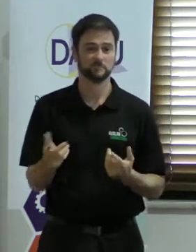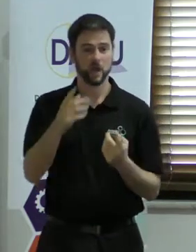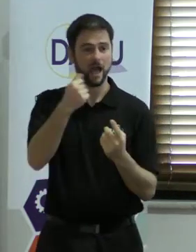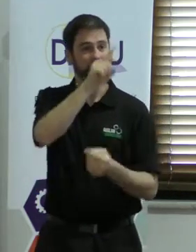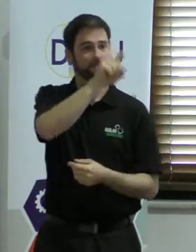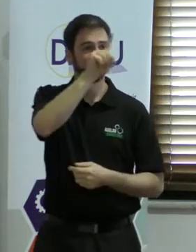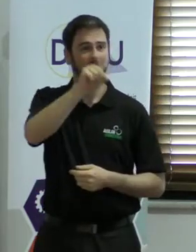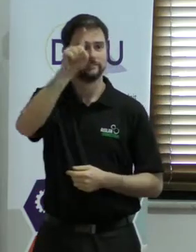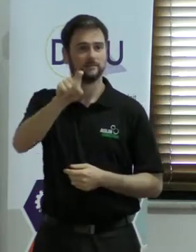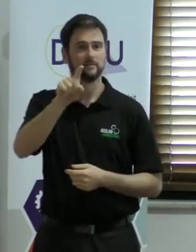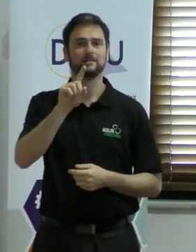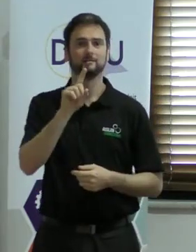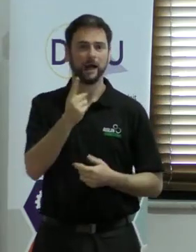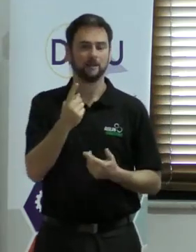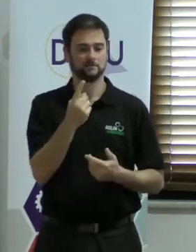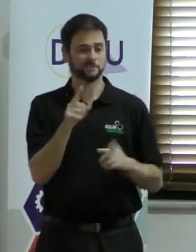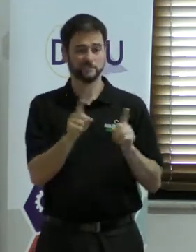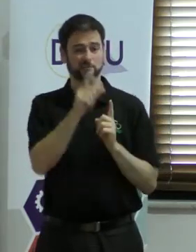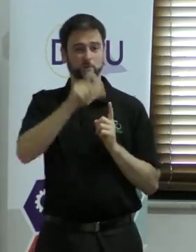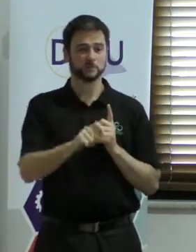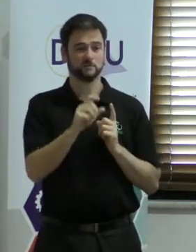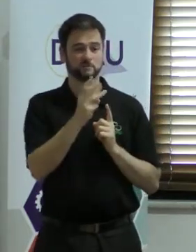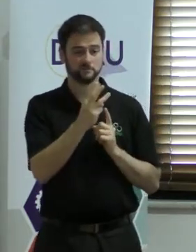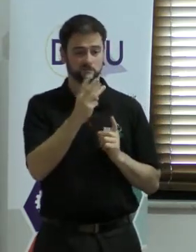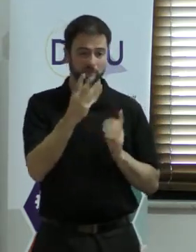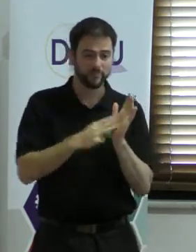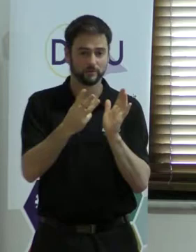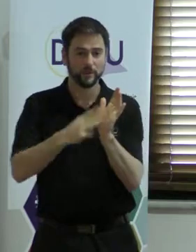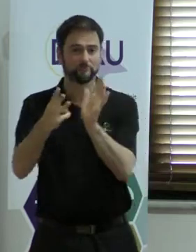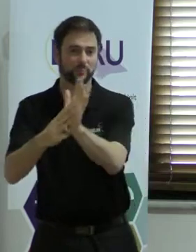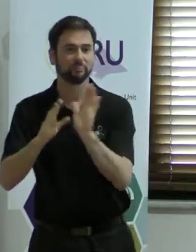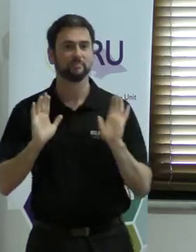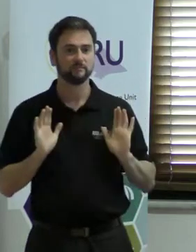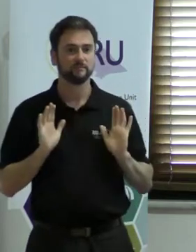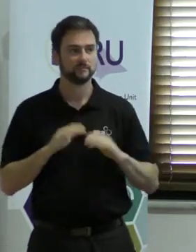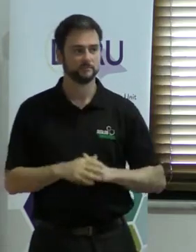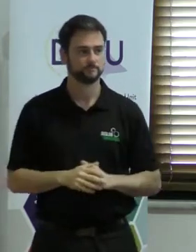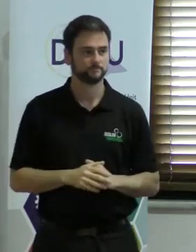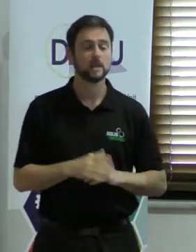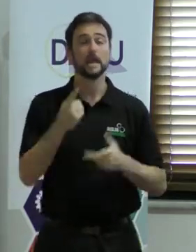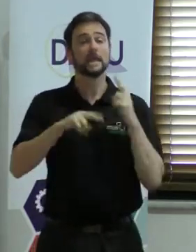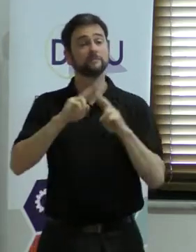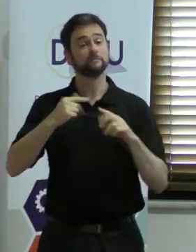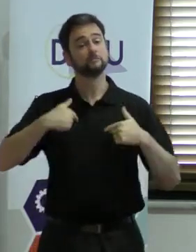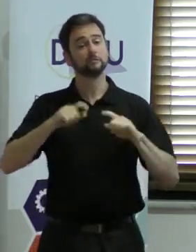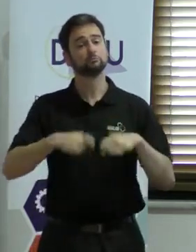a lot of people need support for a long period